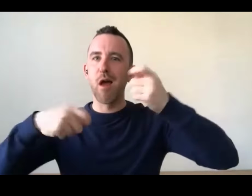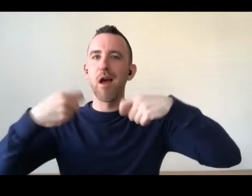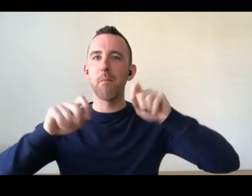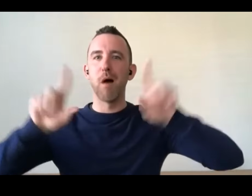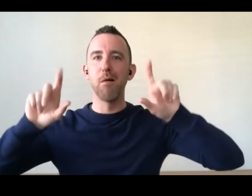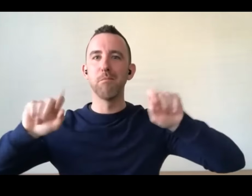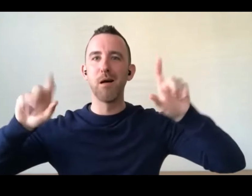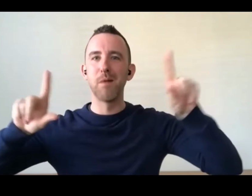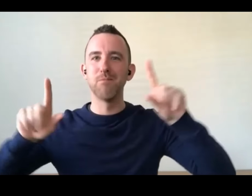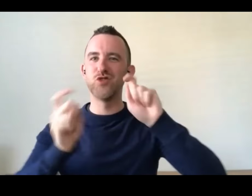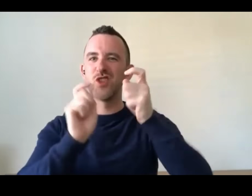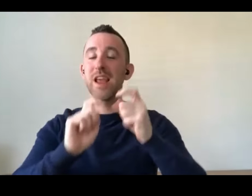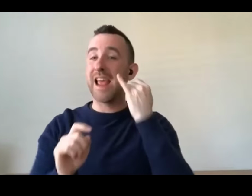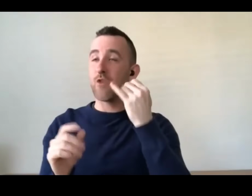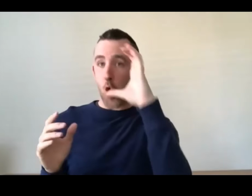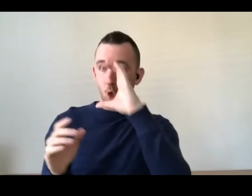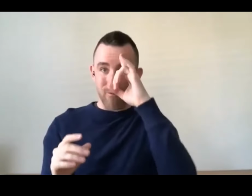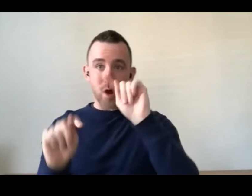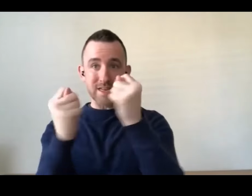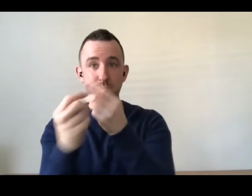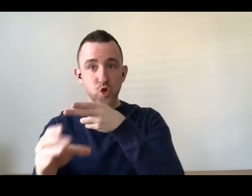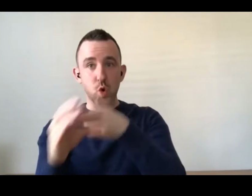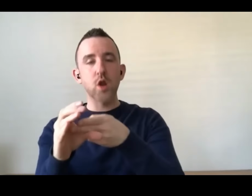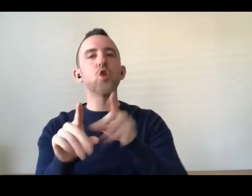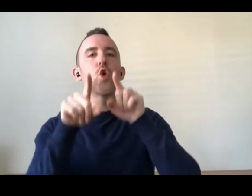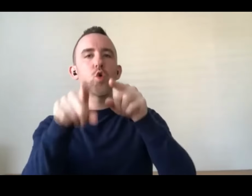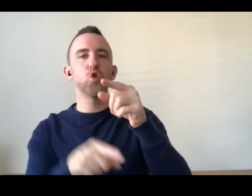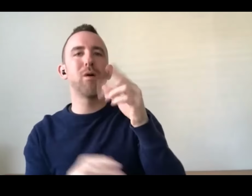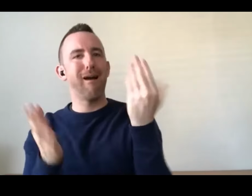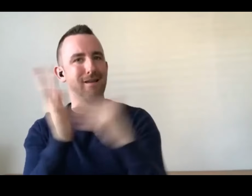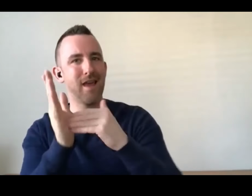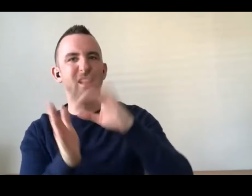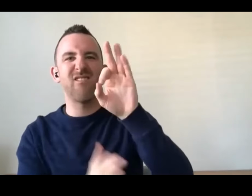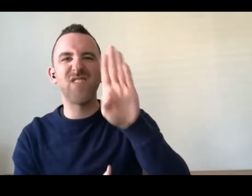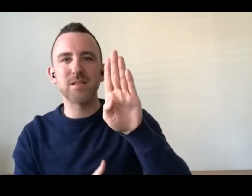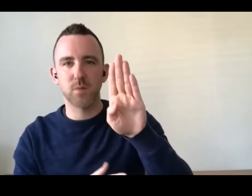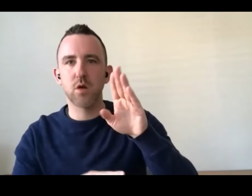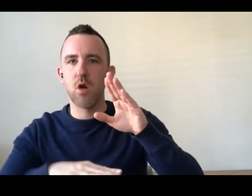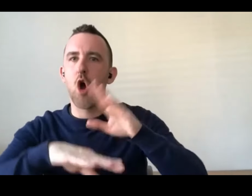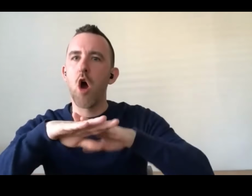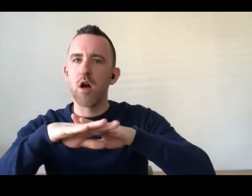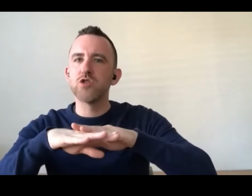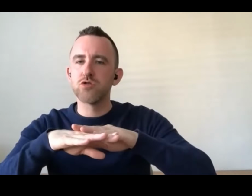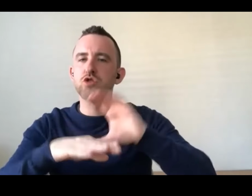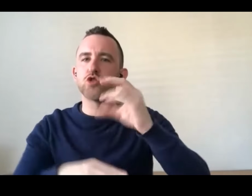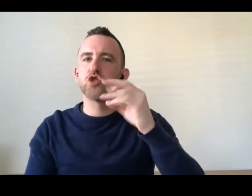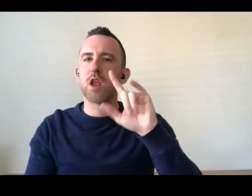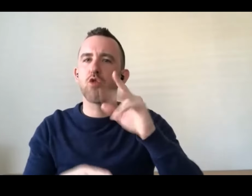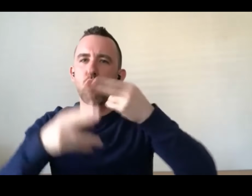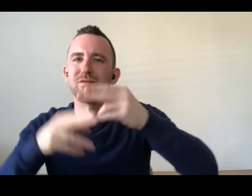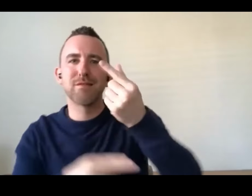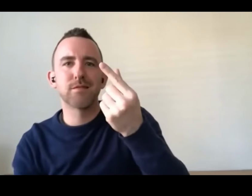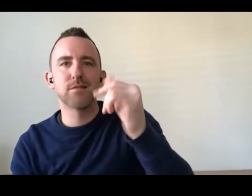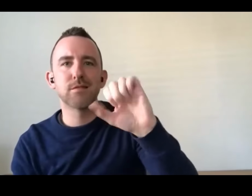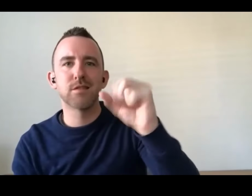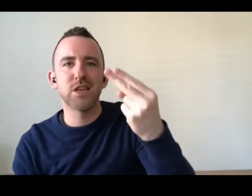If you're looking for a team to join, you can always go to the GISH bunker. You can also find teams within the